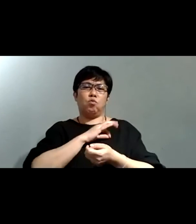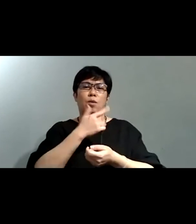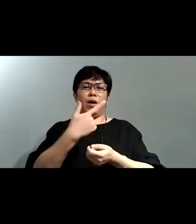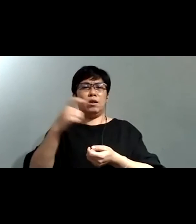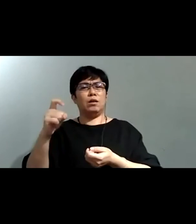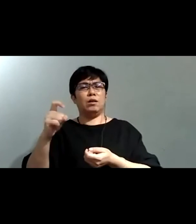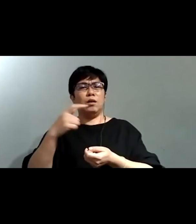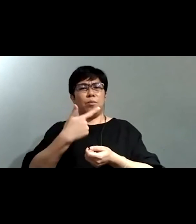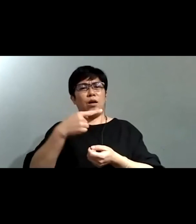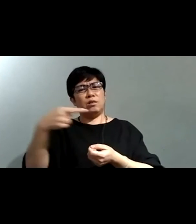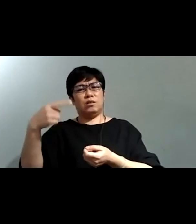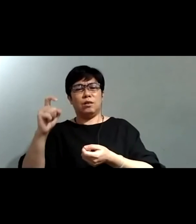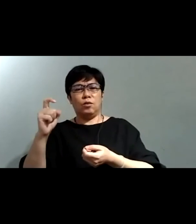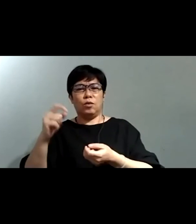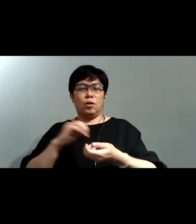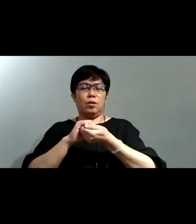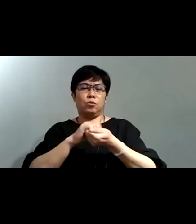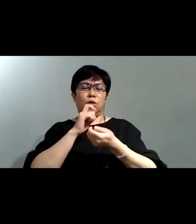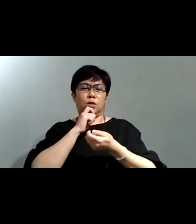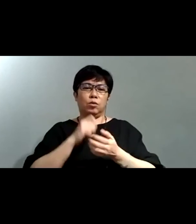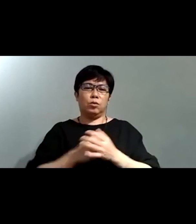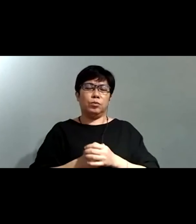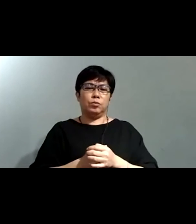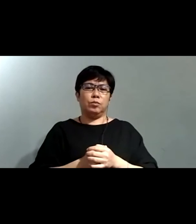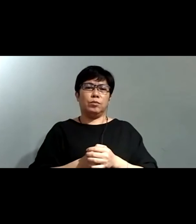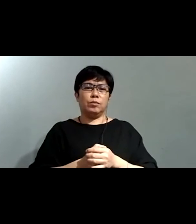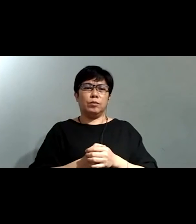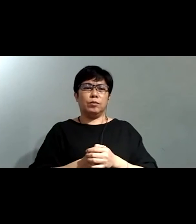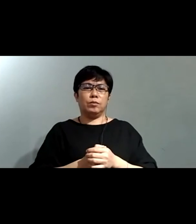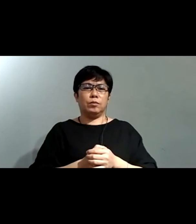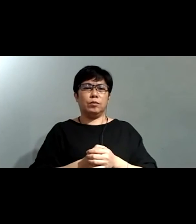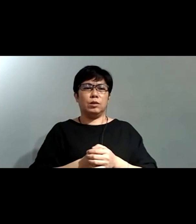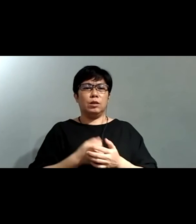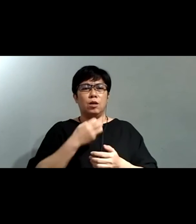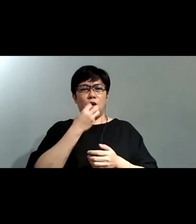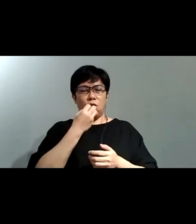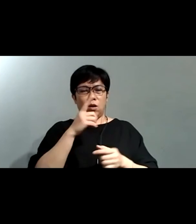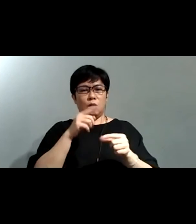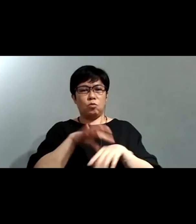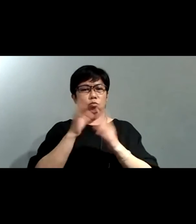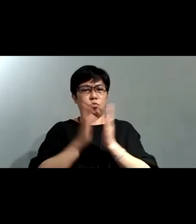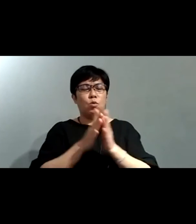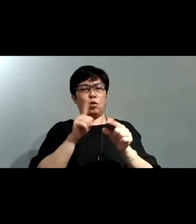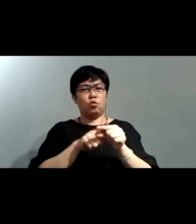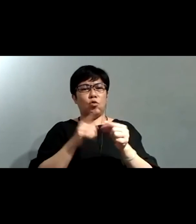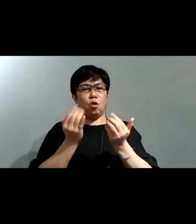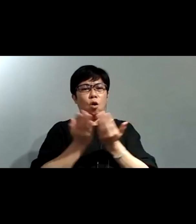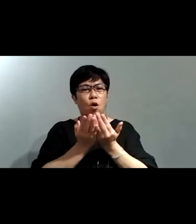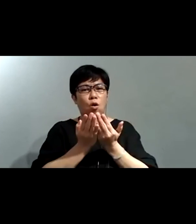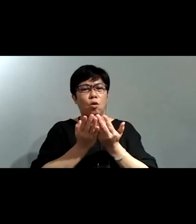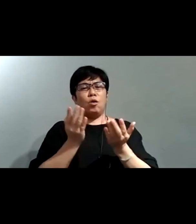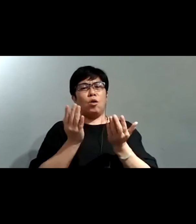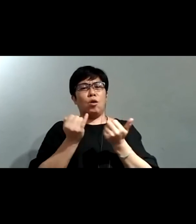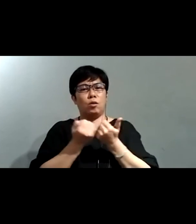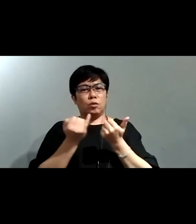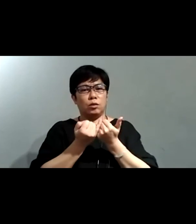all secondary students in Hong Kong can participate to produce their social innovative idea to